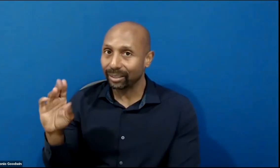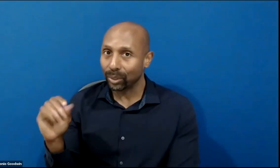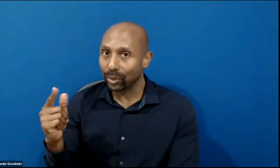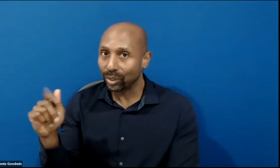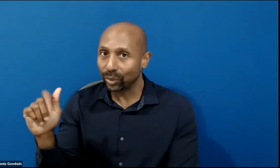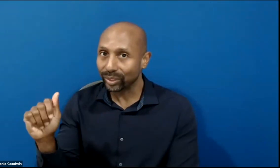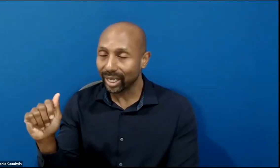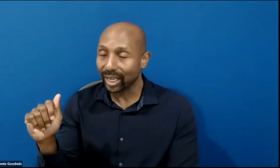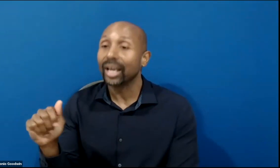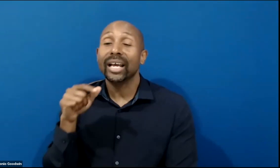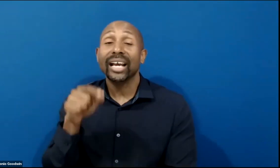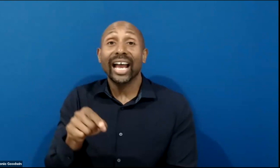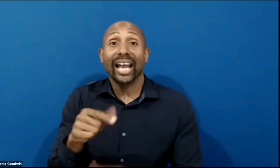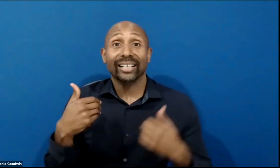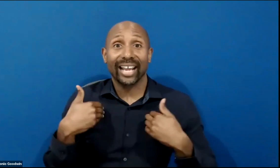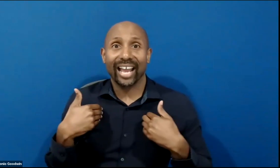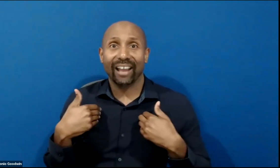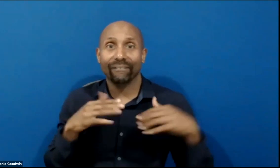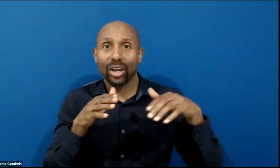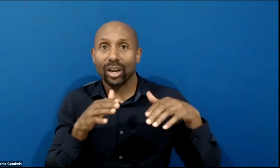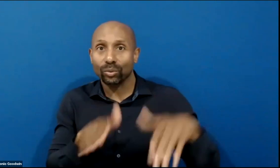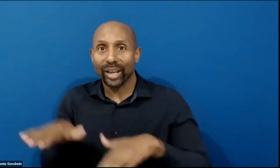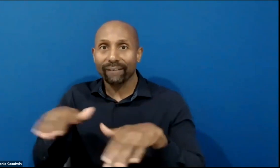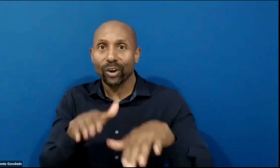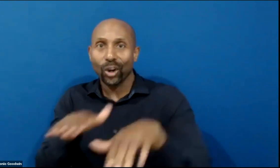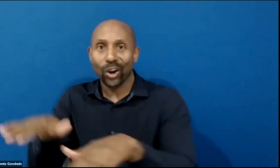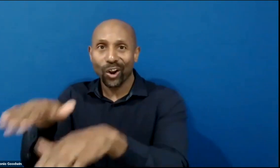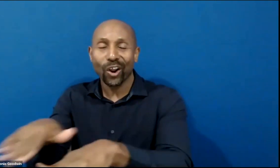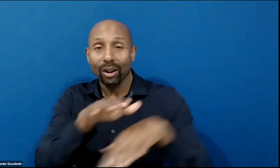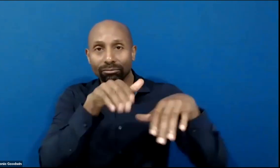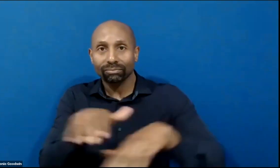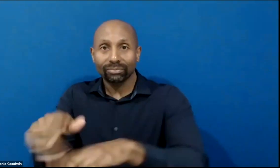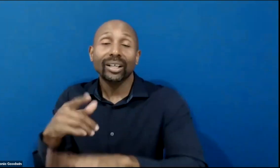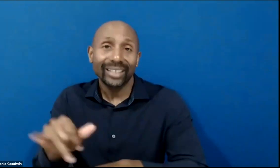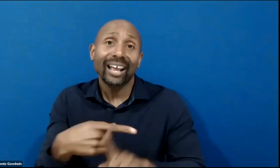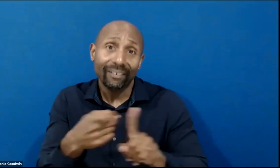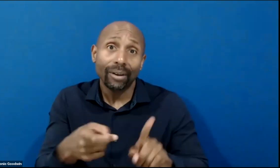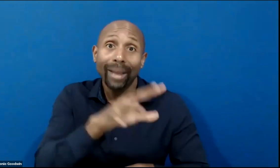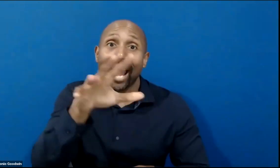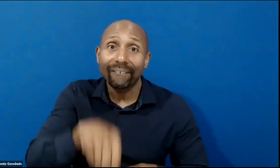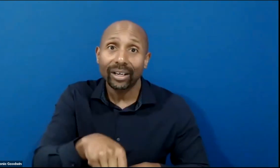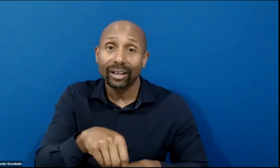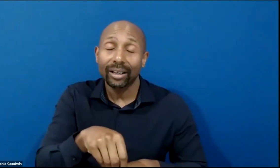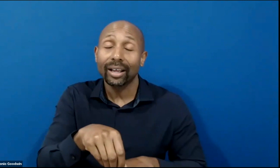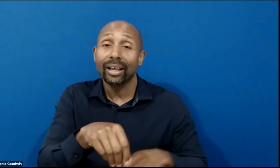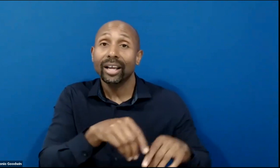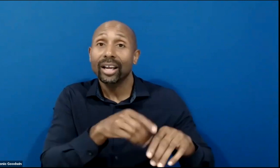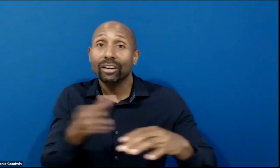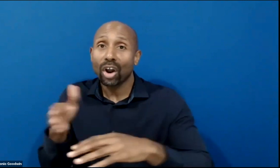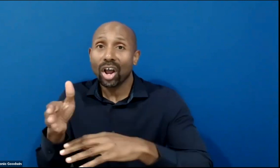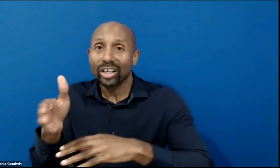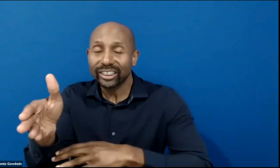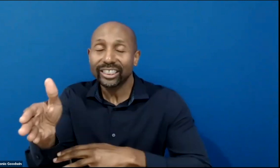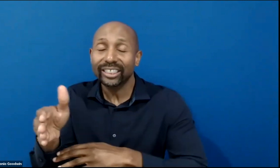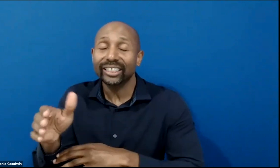comes from Africa, crosses the Atlantic, crosses the Amazonia, and hits the Indian